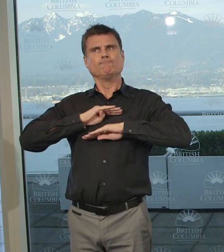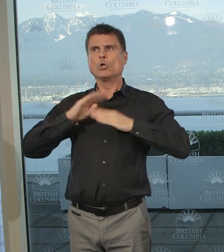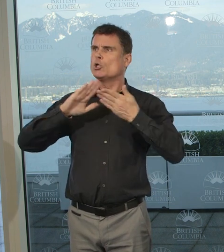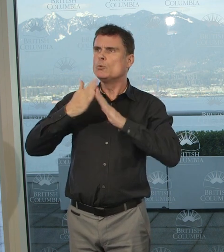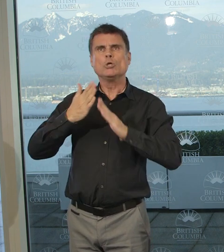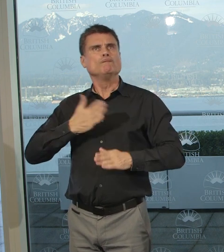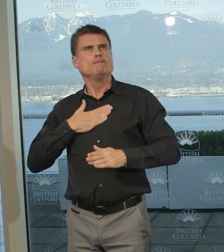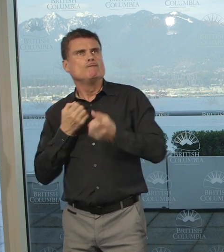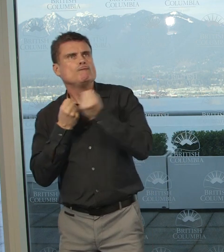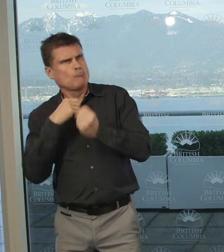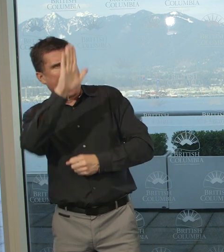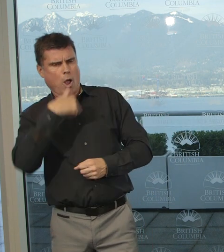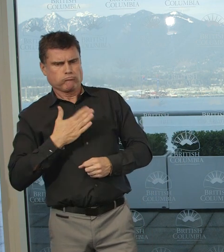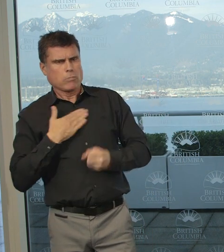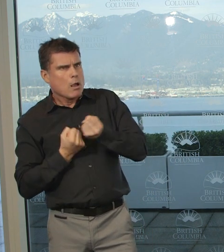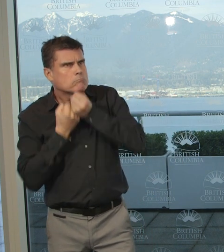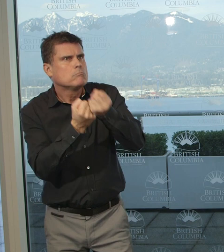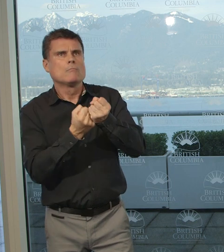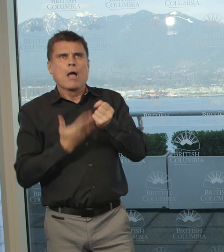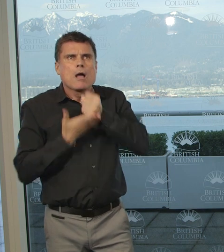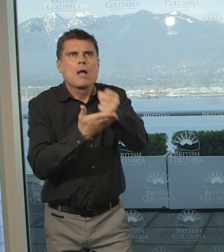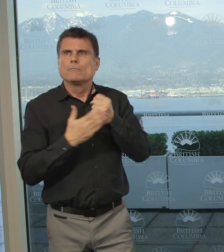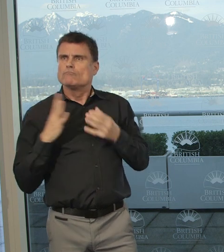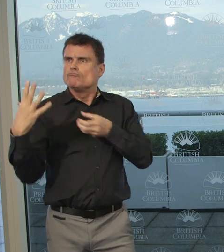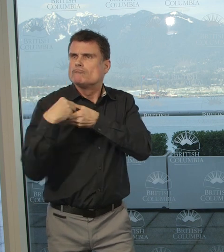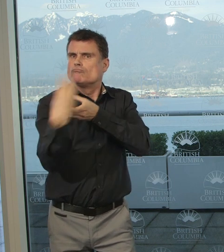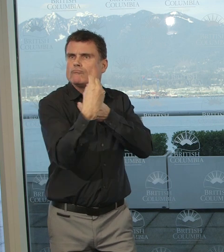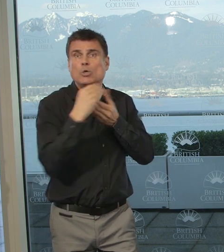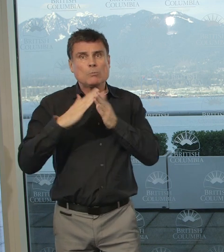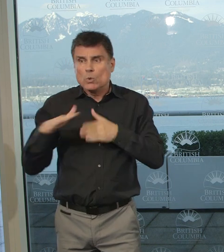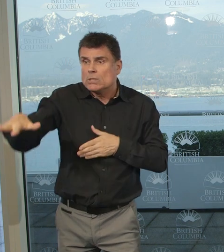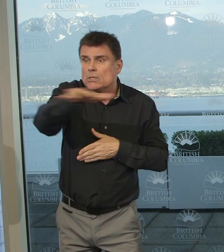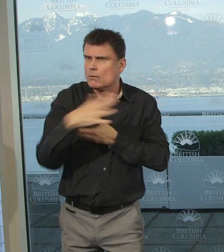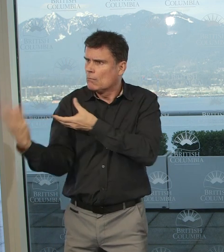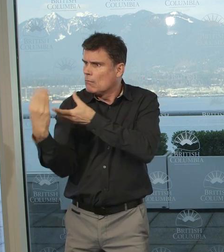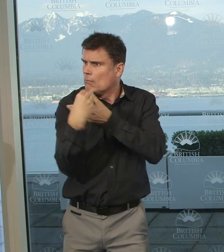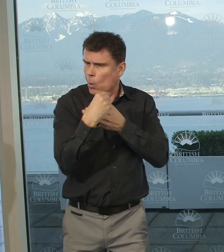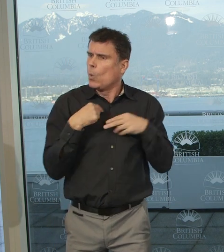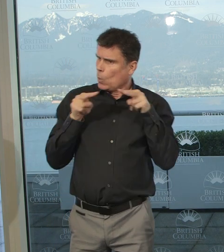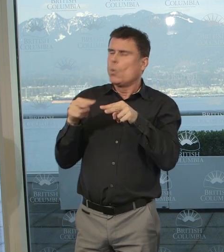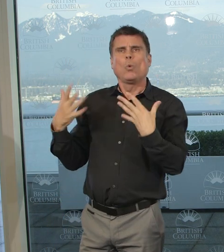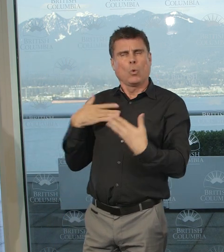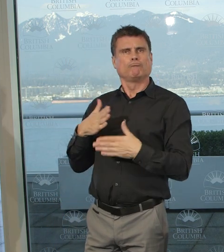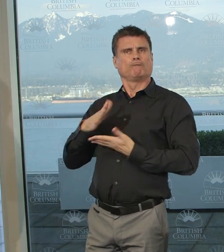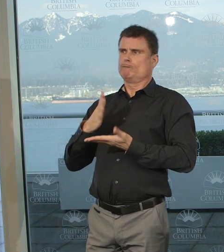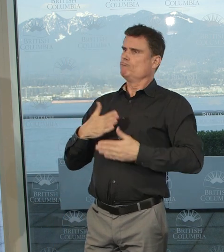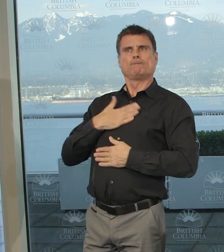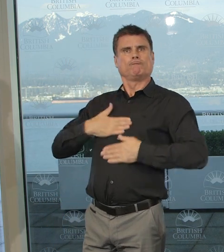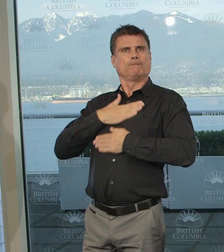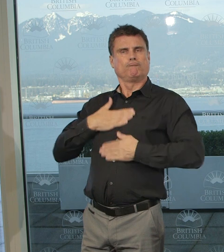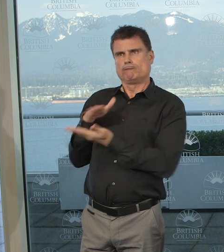cases, but often just community support. The number of people who responded to Dr. Henry's request for blood donors yesterday, which I think